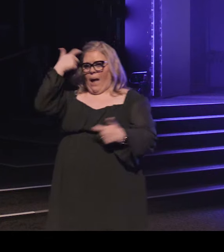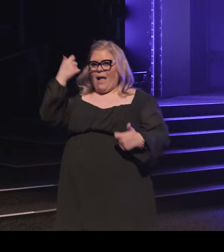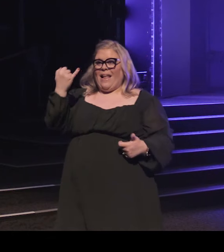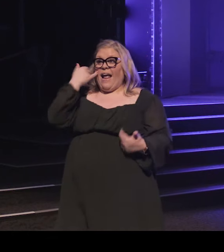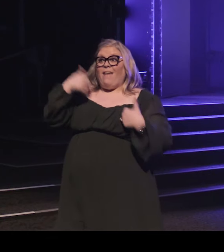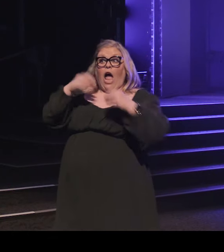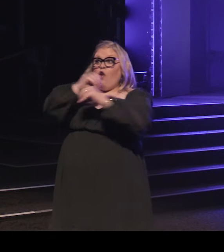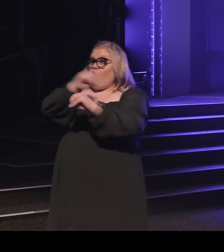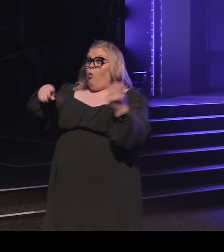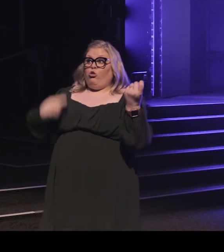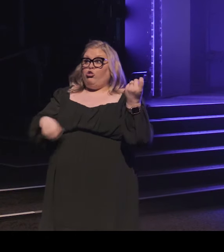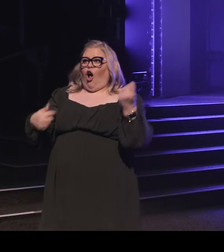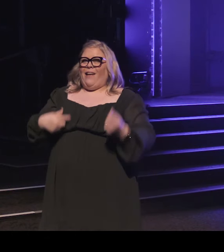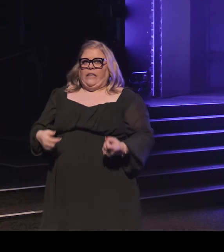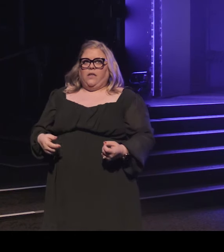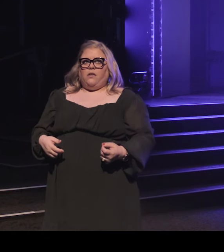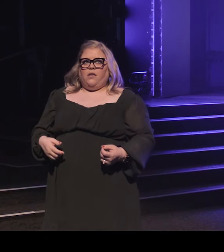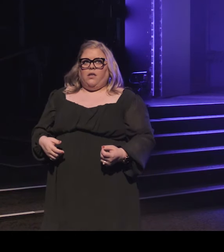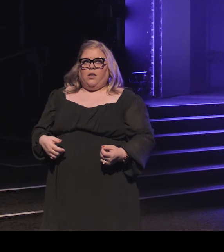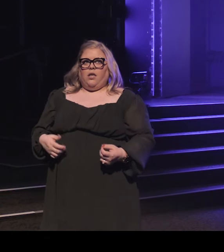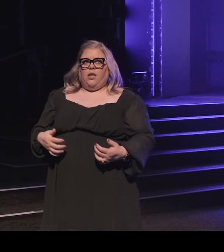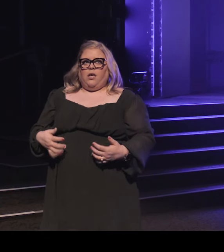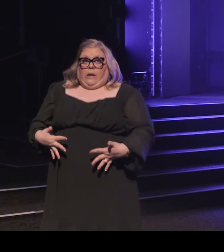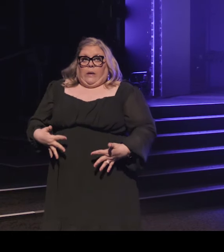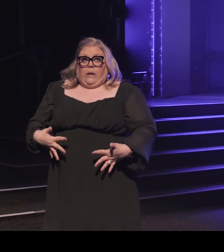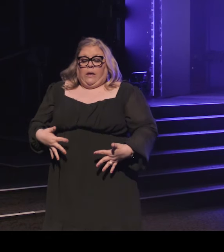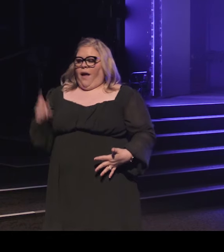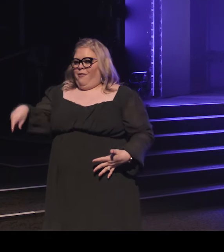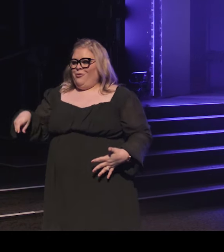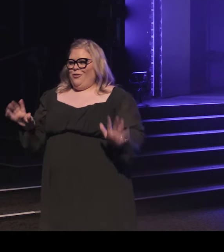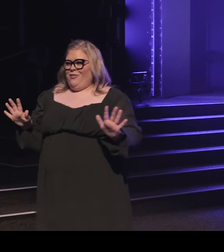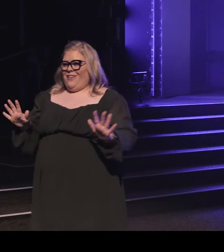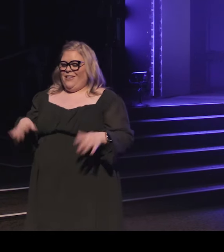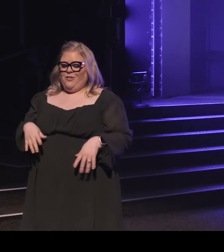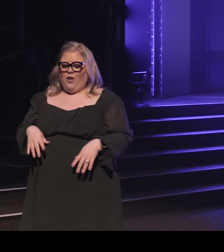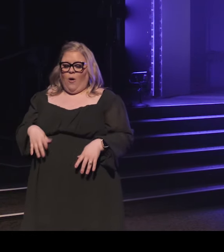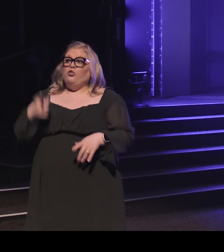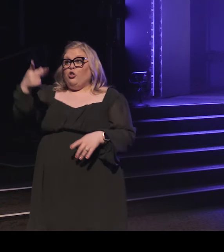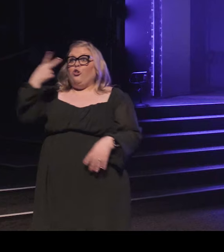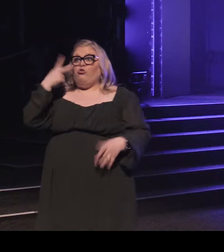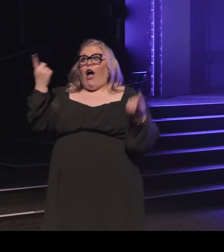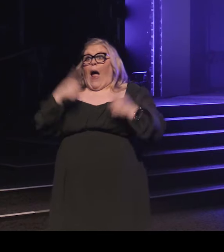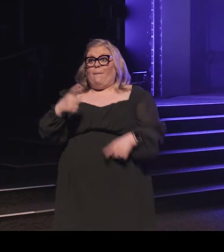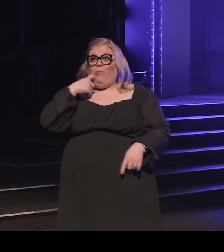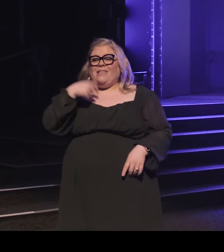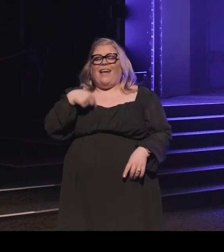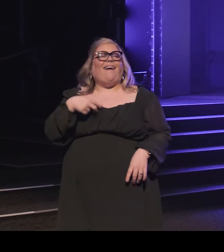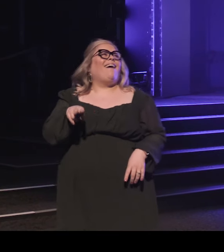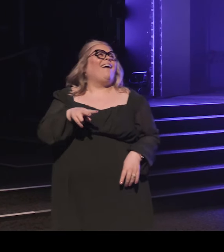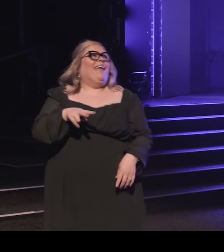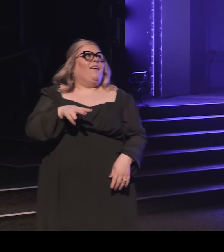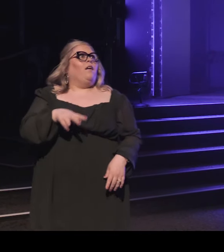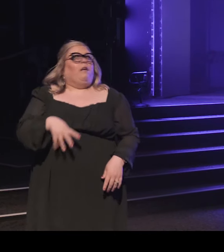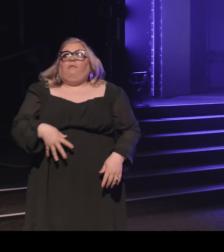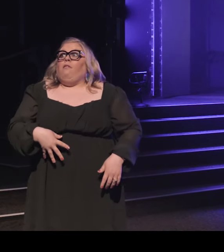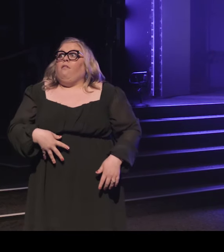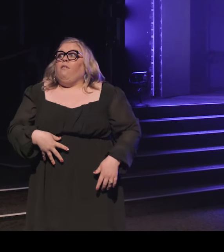guitar now. Just sort of relive that moment over and over until you saw it real time. So sorry